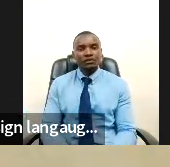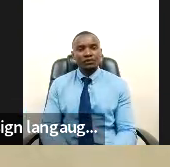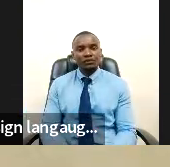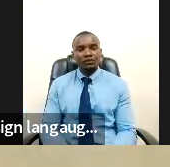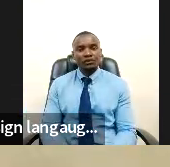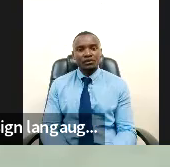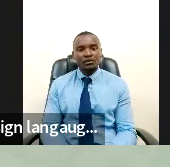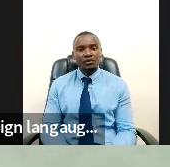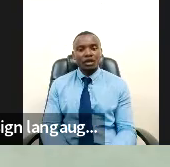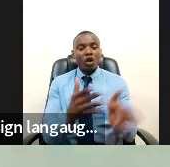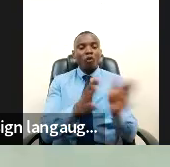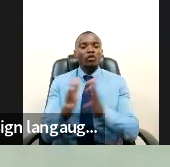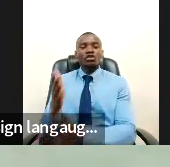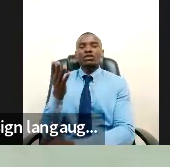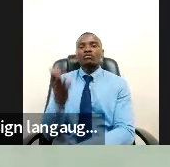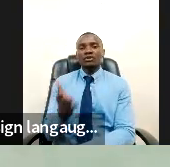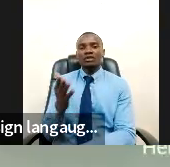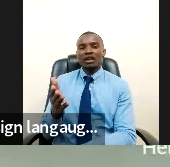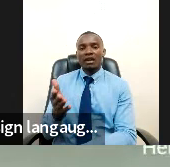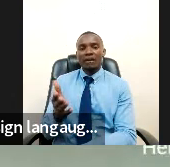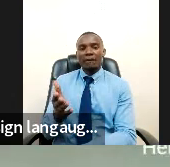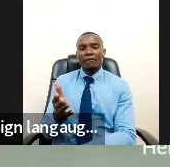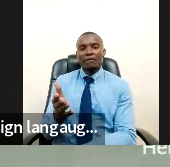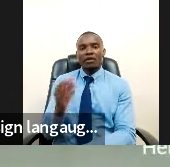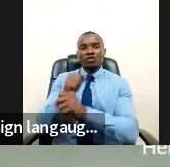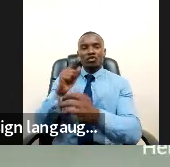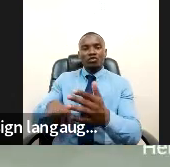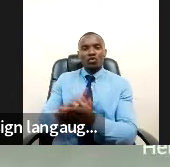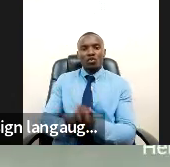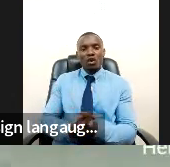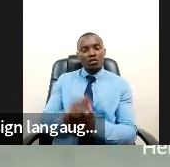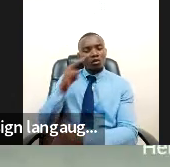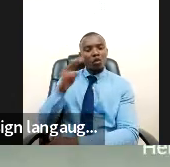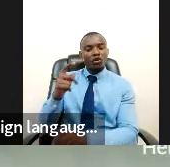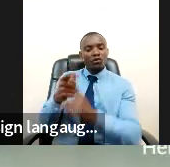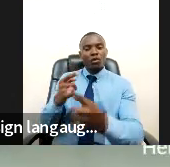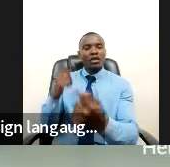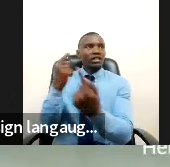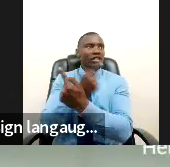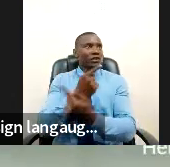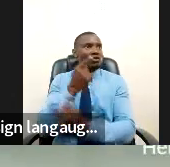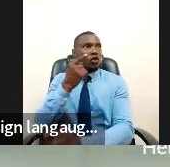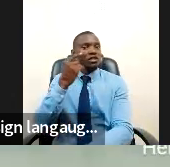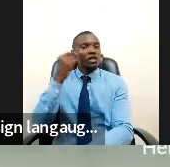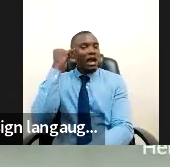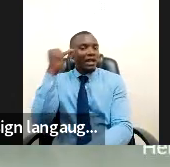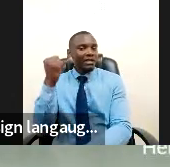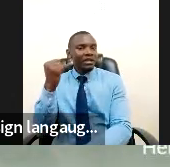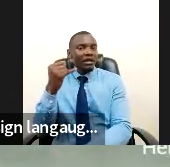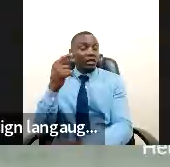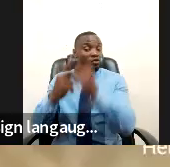There are opportunities to look at this sector from a different lens. What I mean is,